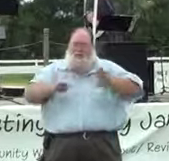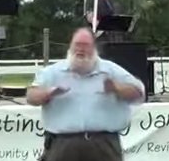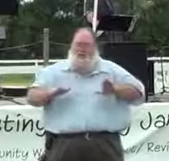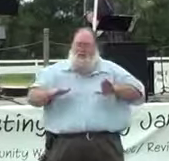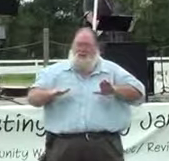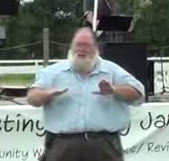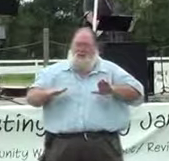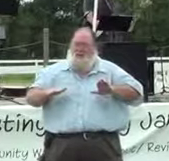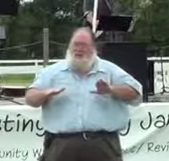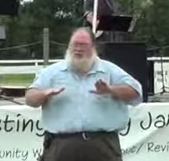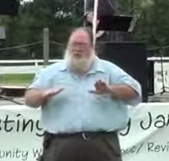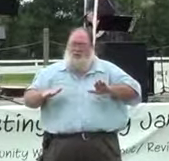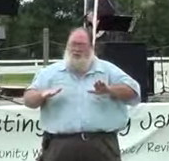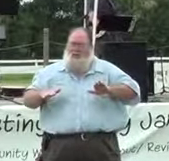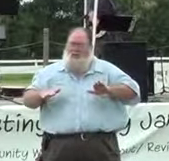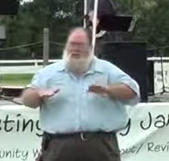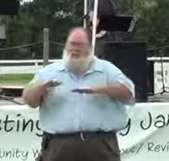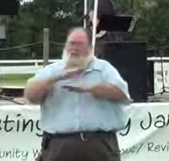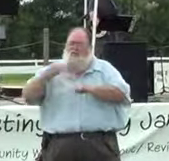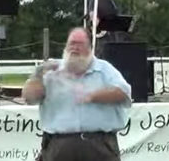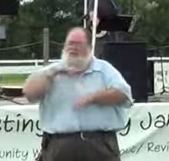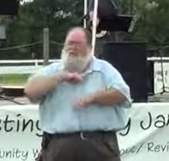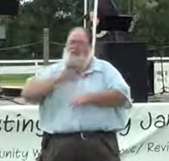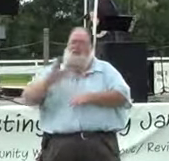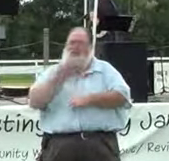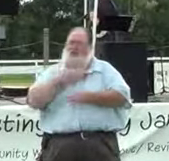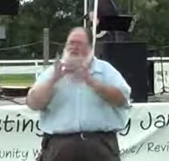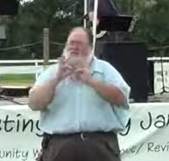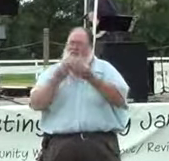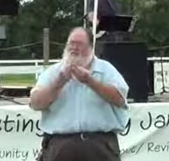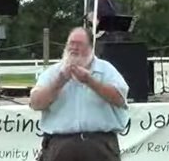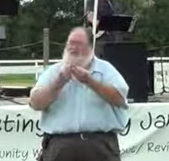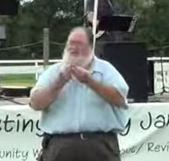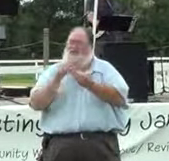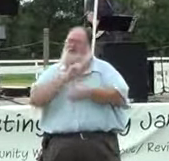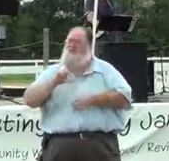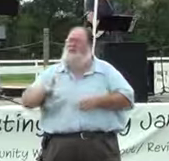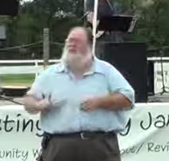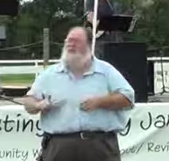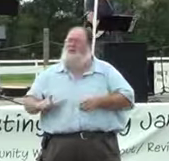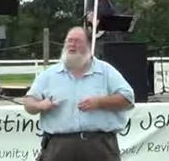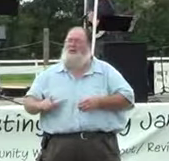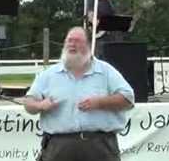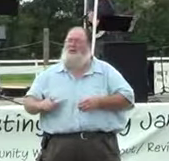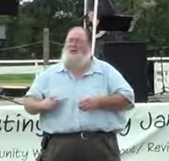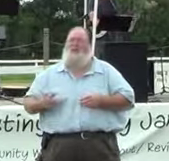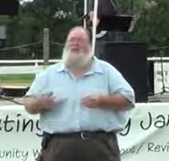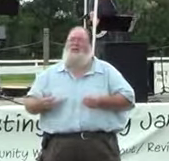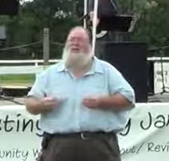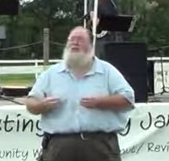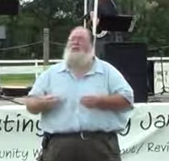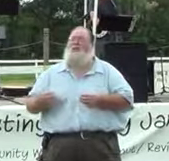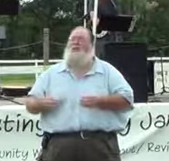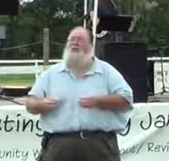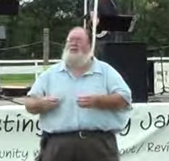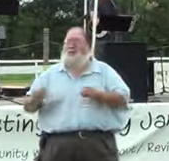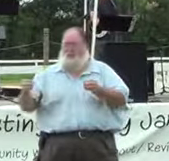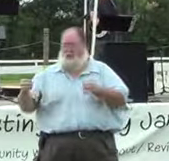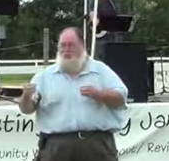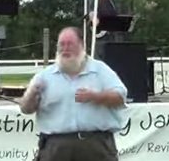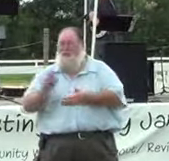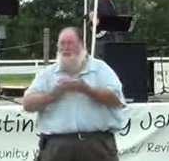us and our family. So Lord, we commit the rest of this service into your will and care. Lord,